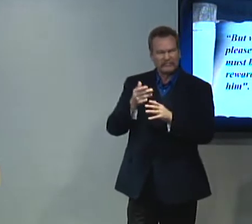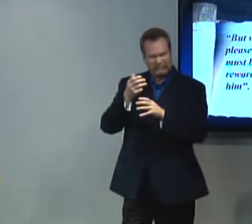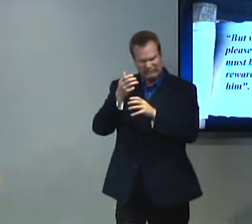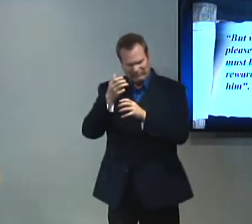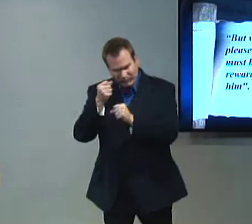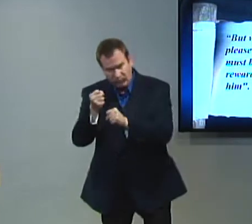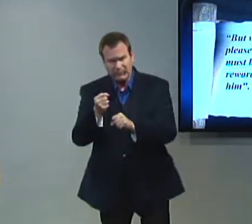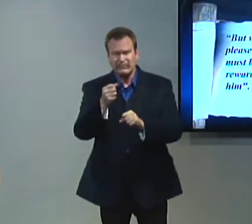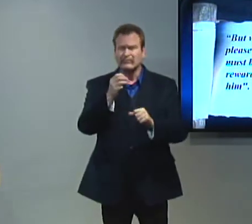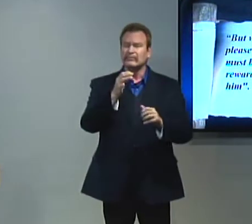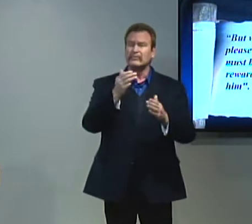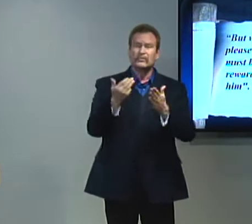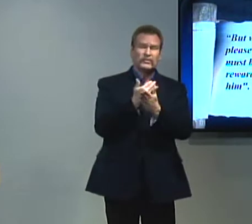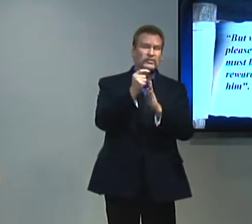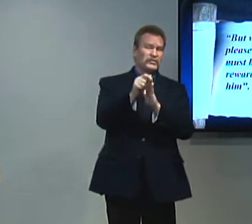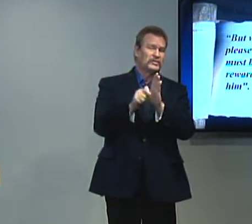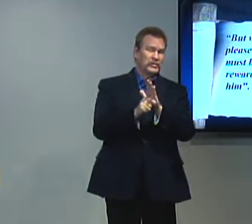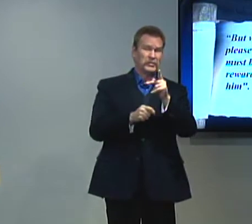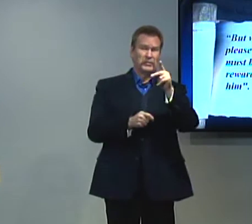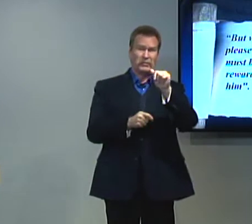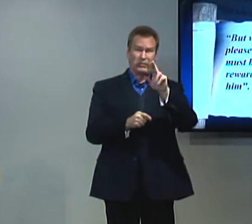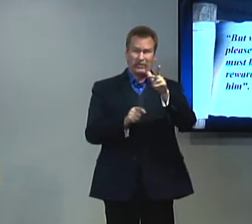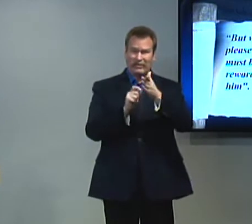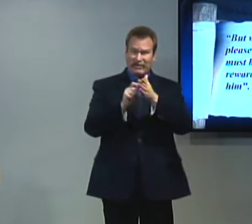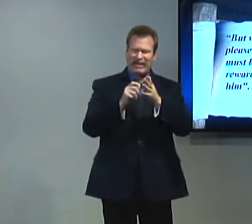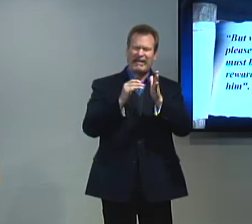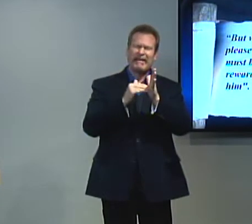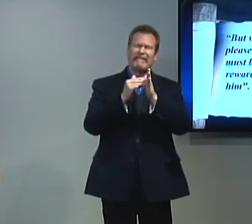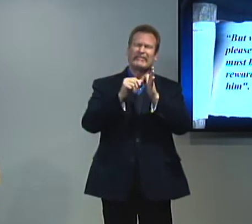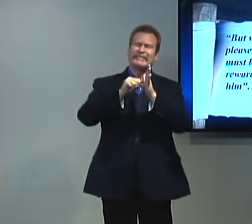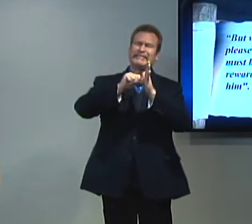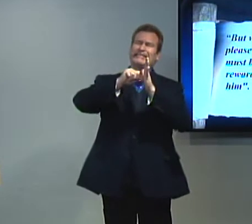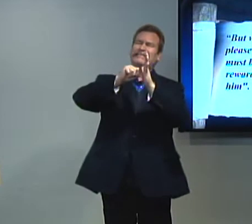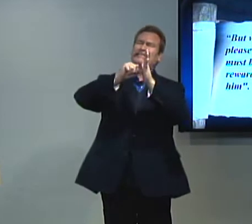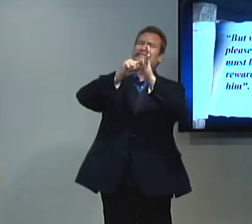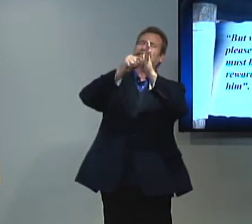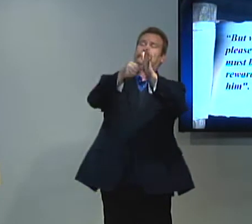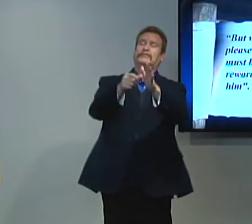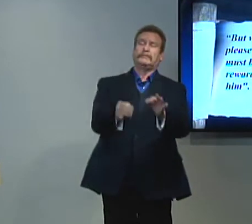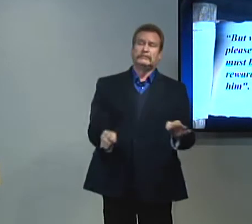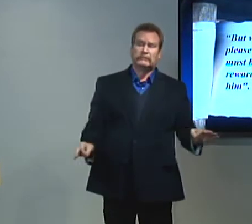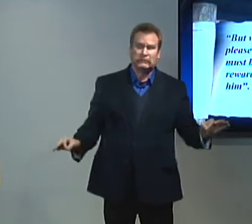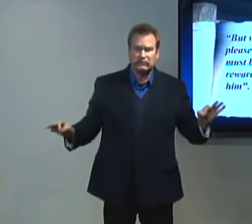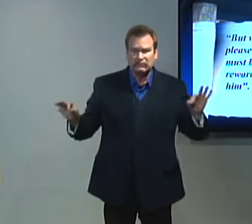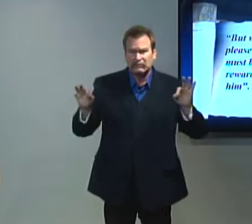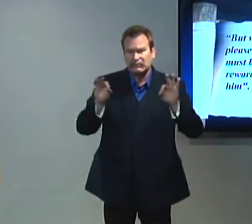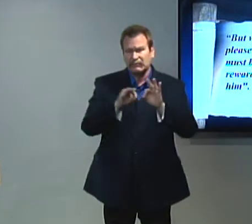diligently seek him. And it says in the New Testament, and Paul repeats this